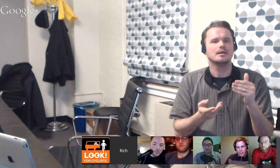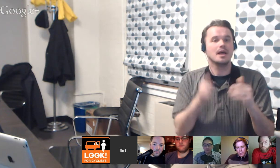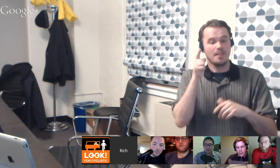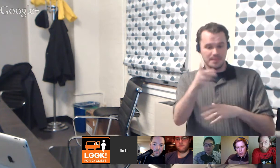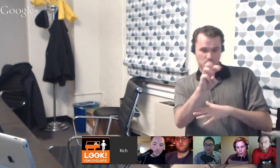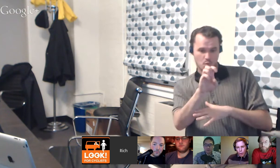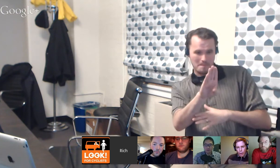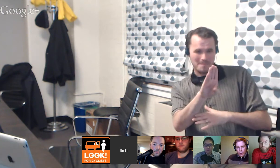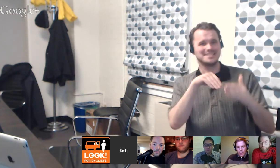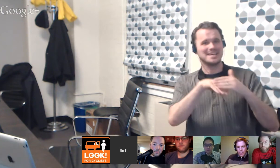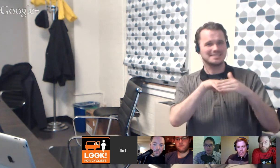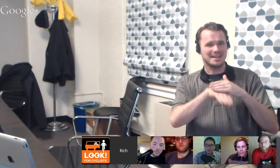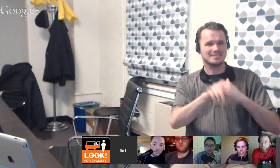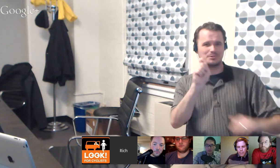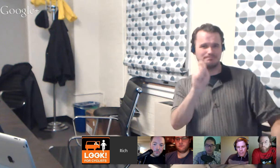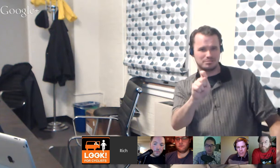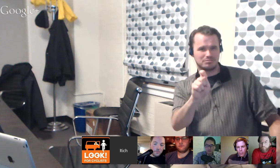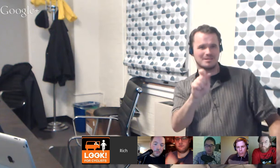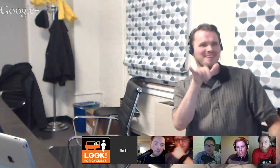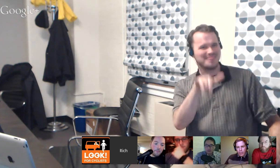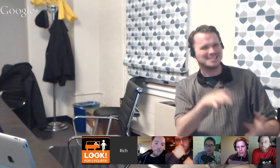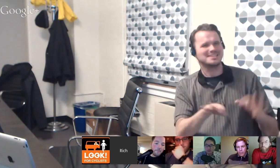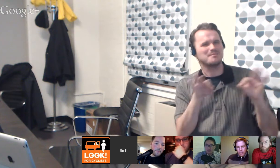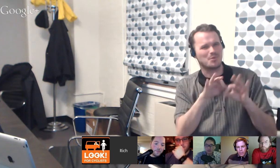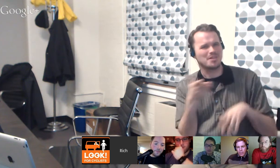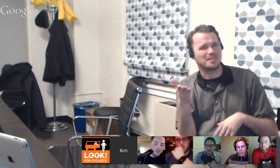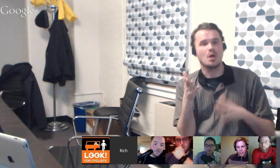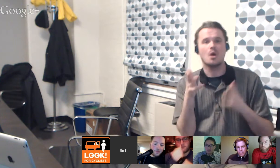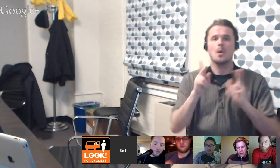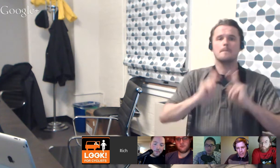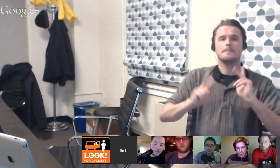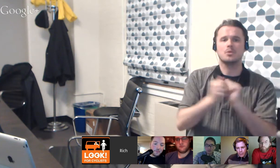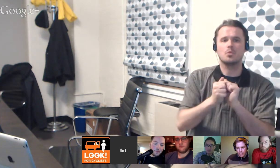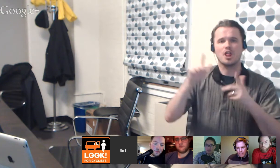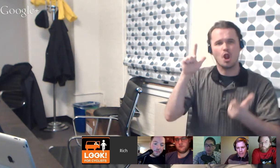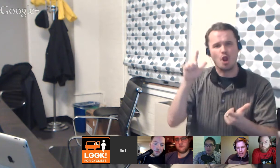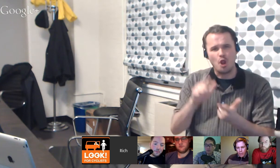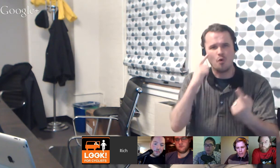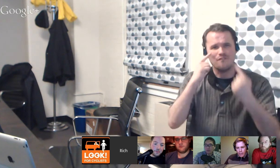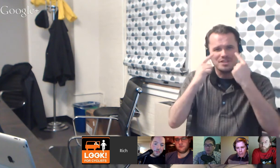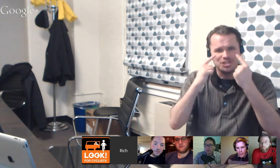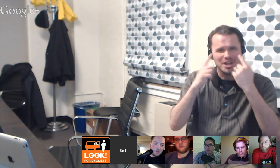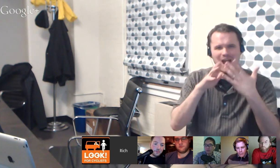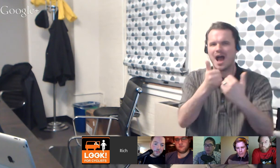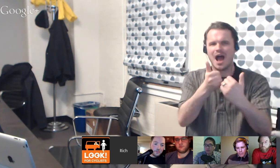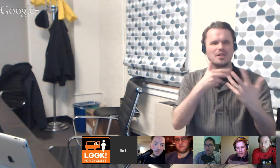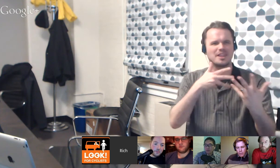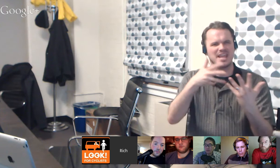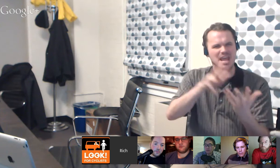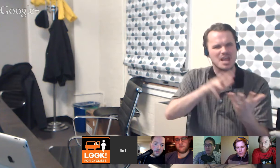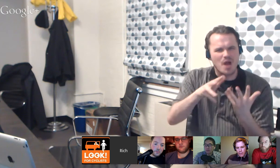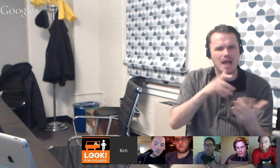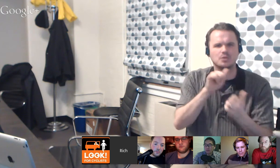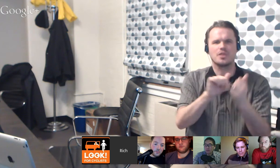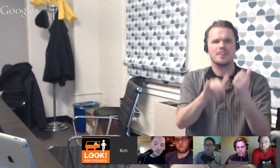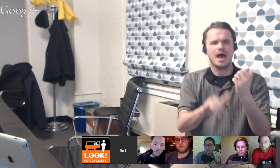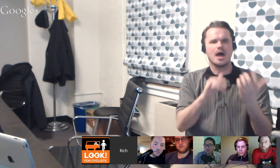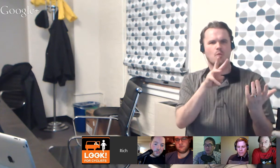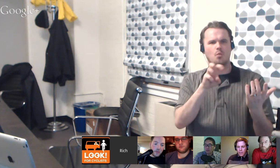page accessible? And for people with low vision or no vision, how do they interact with this page in a real